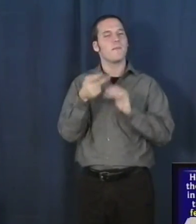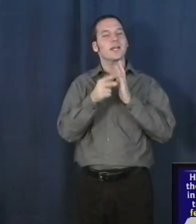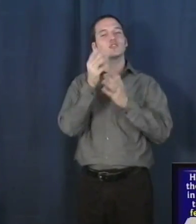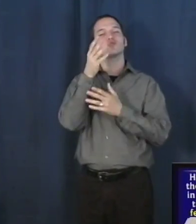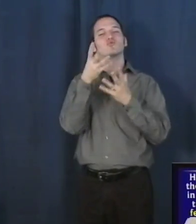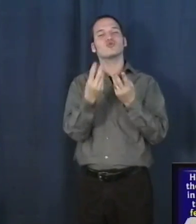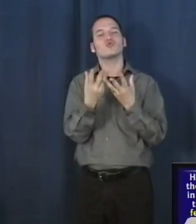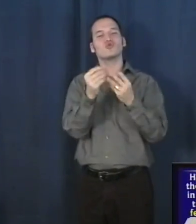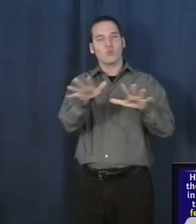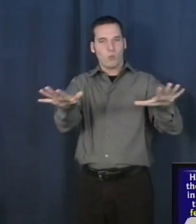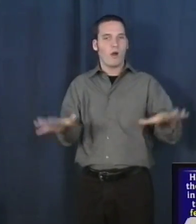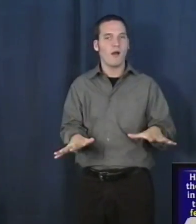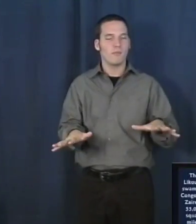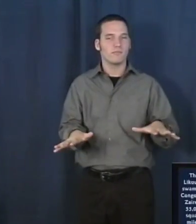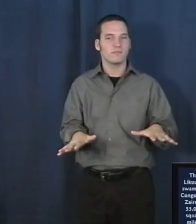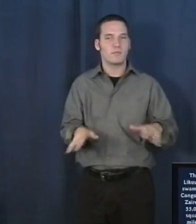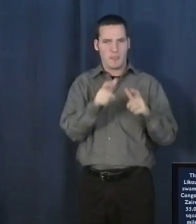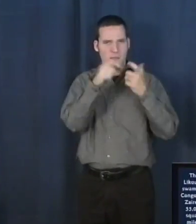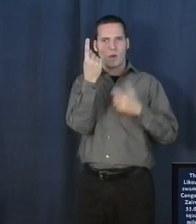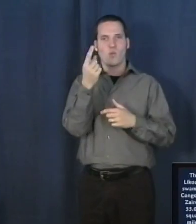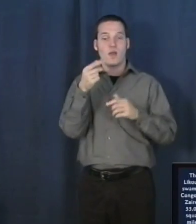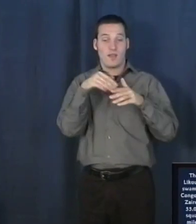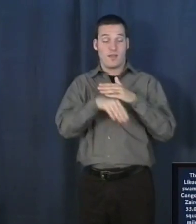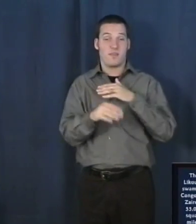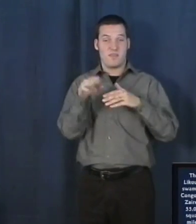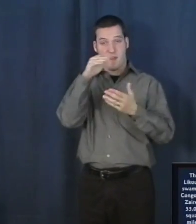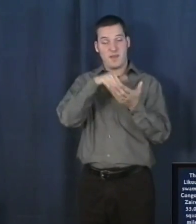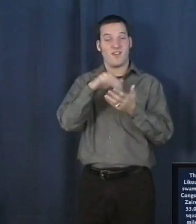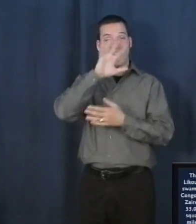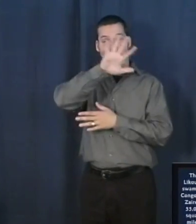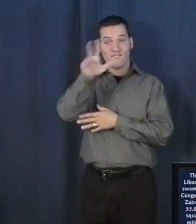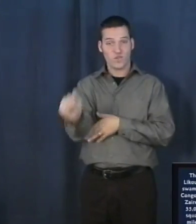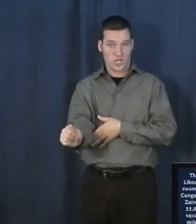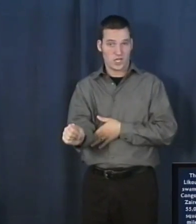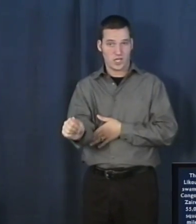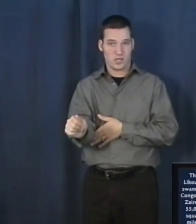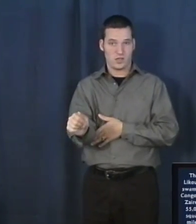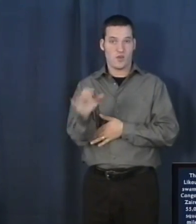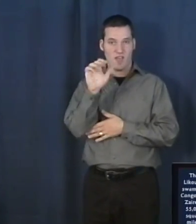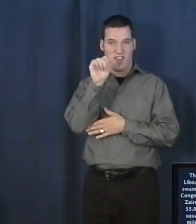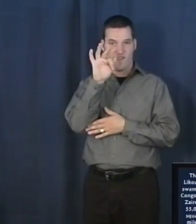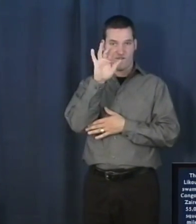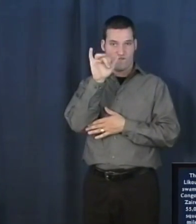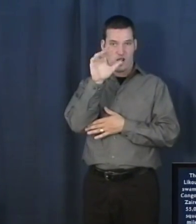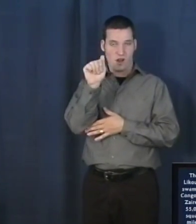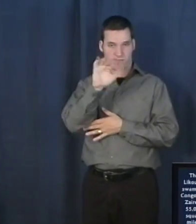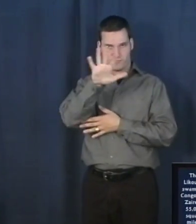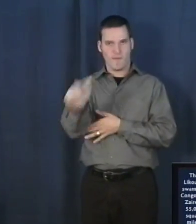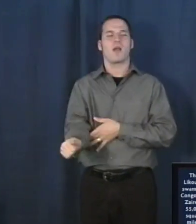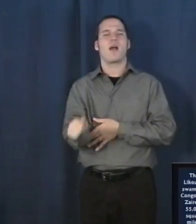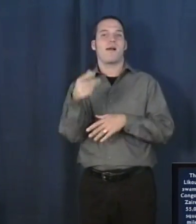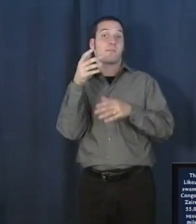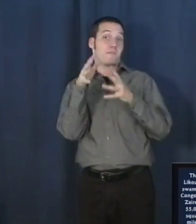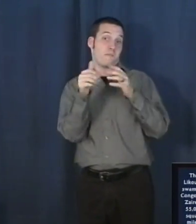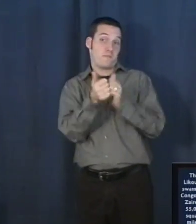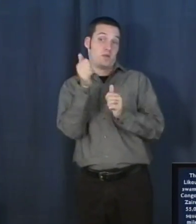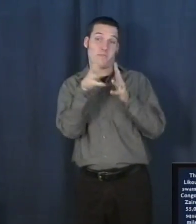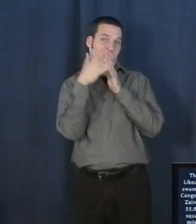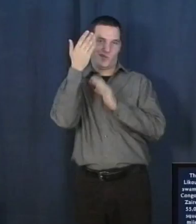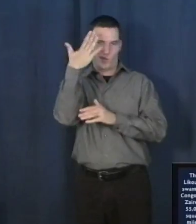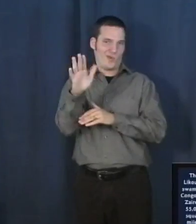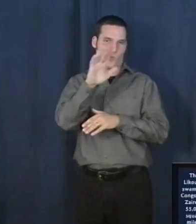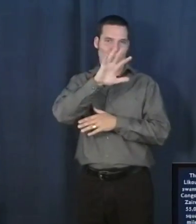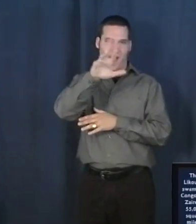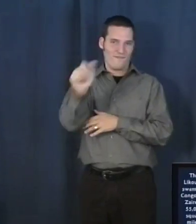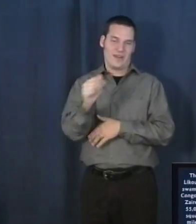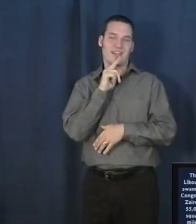the swamp. Well, the biggest swamp in the world is in the middle of Africa, right there. Most Americans don't know how big Africa is. There's what